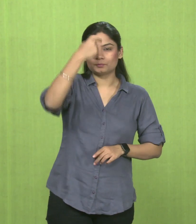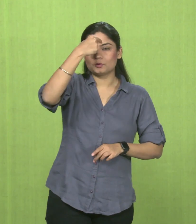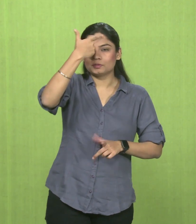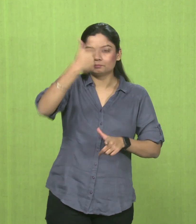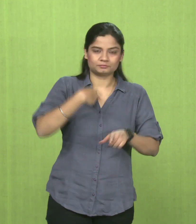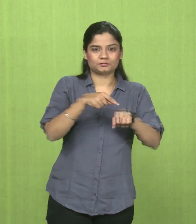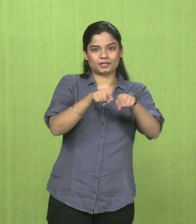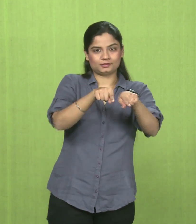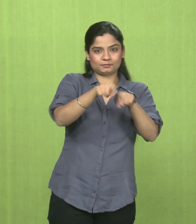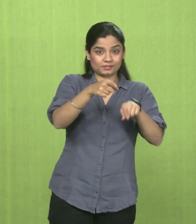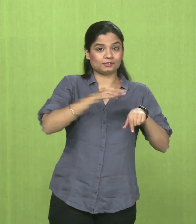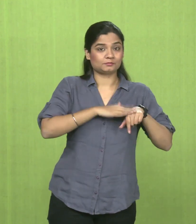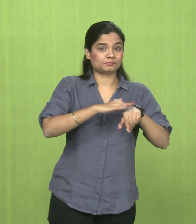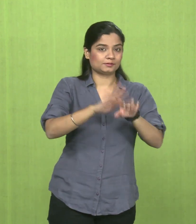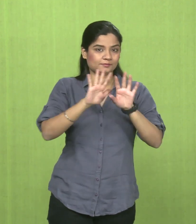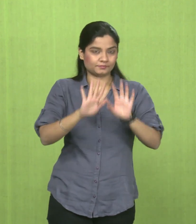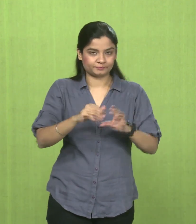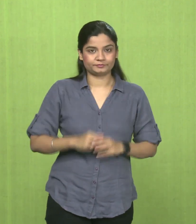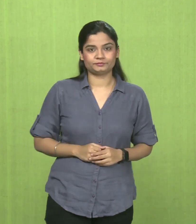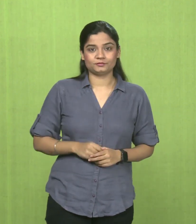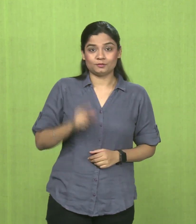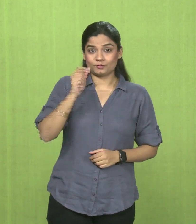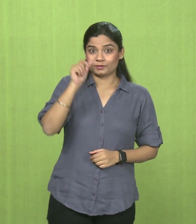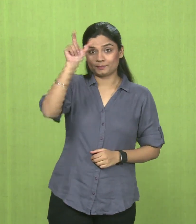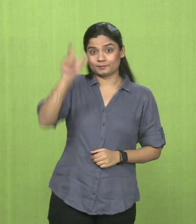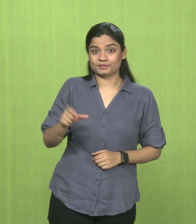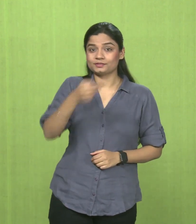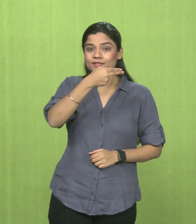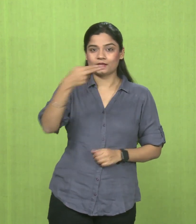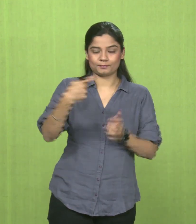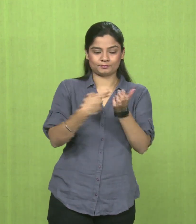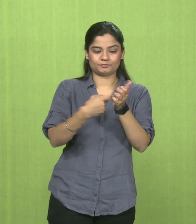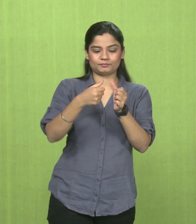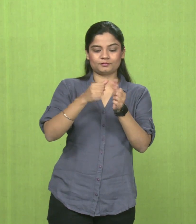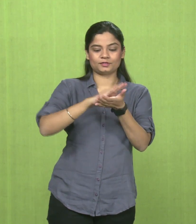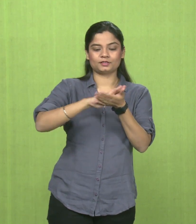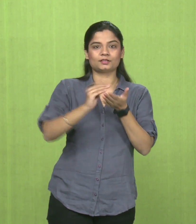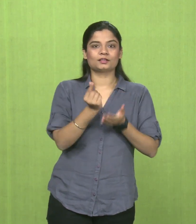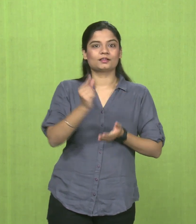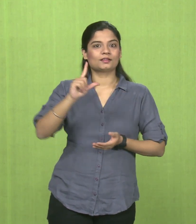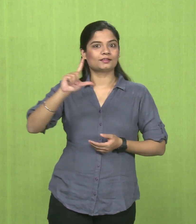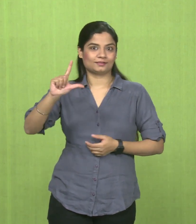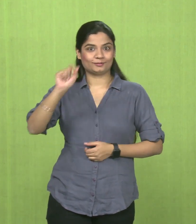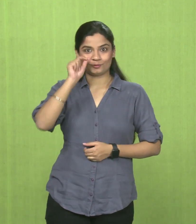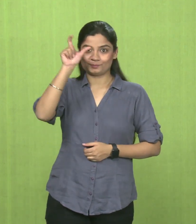different steps. First is identifying a problem. For example, let's discuss it through a